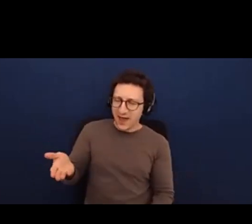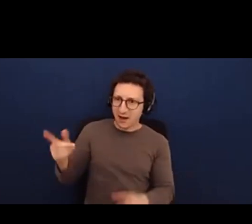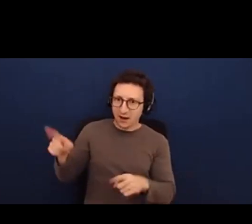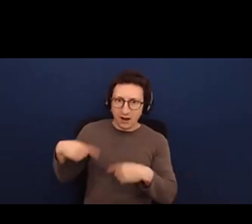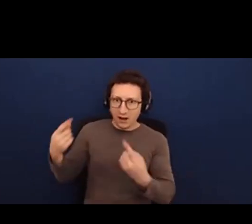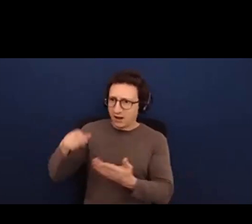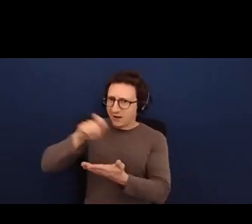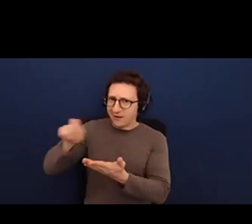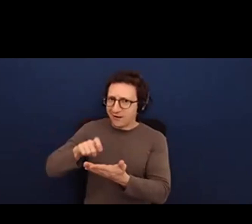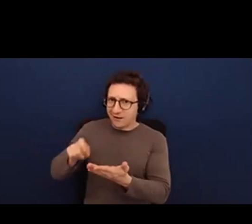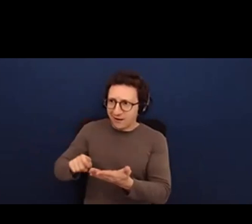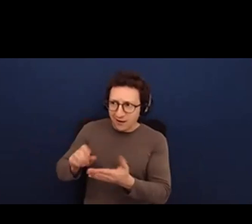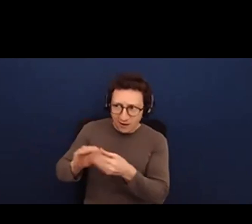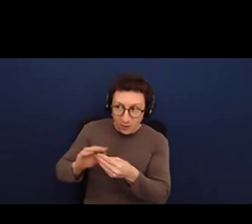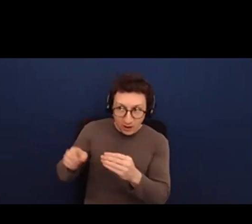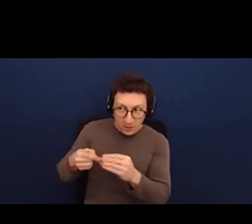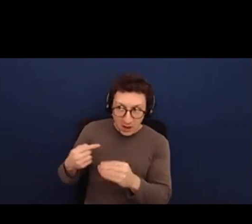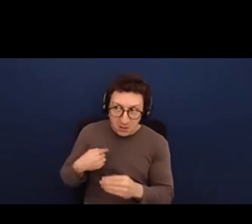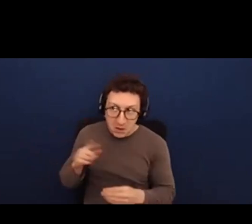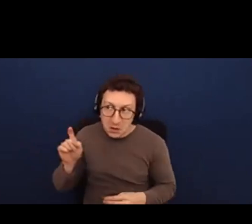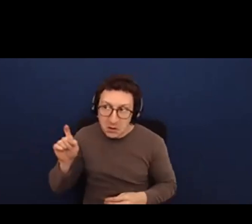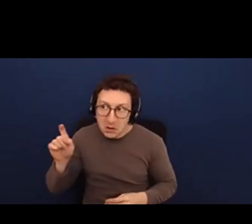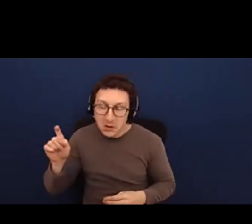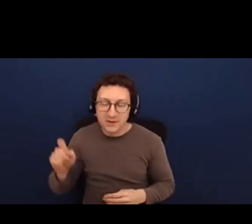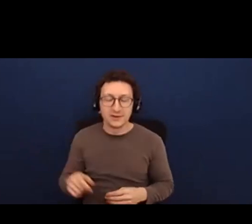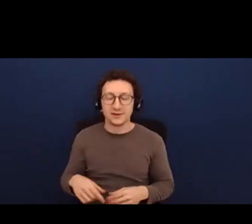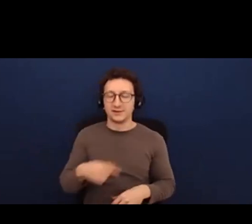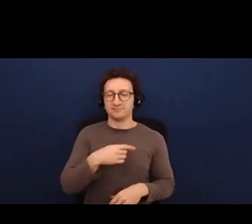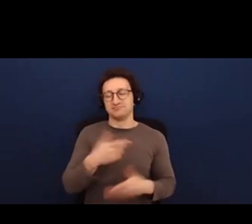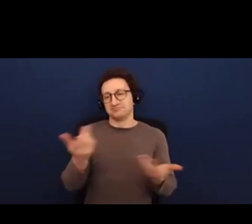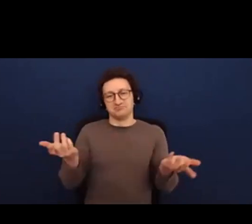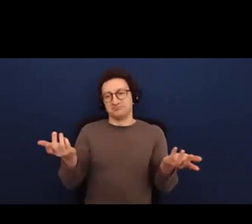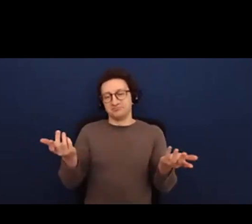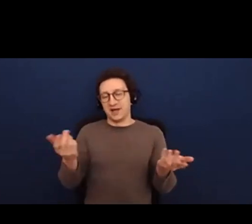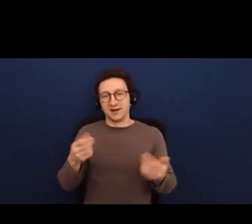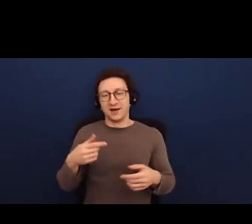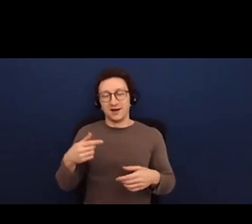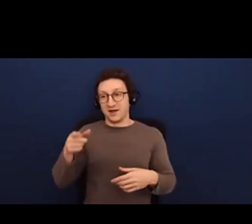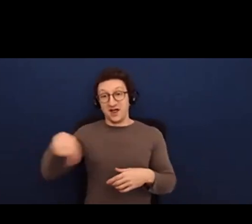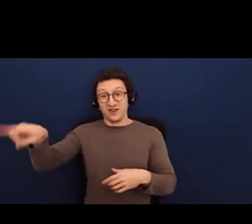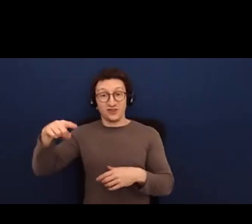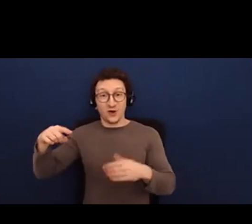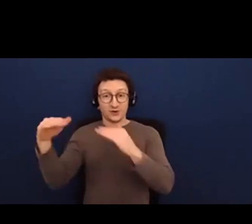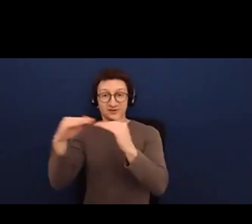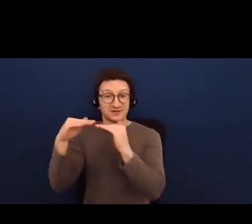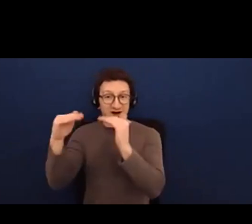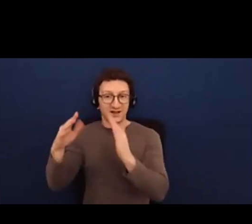about them. The diary, but they would never know, but we're going to know, or you're going to know,